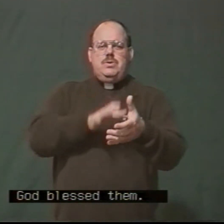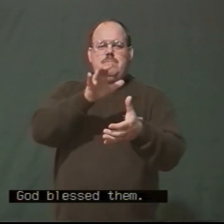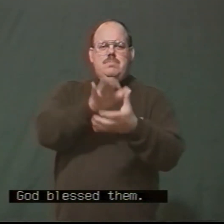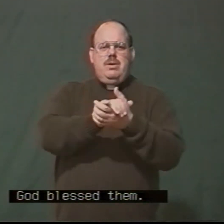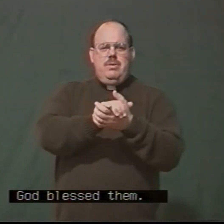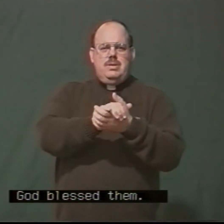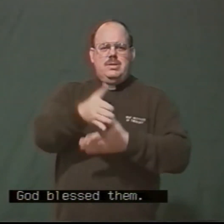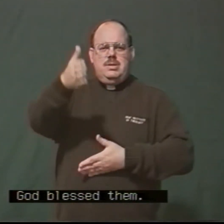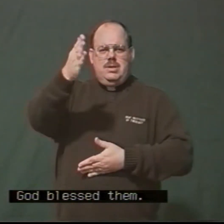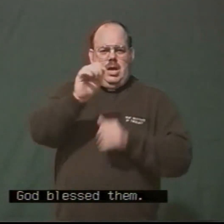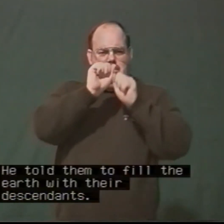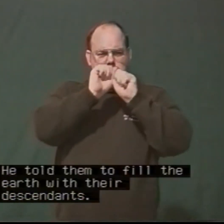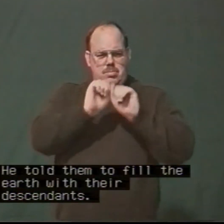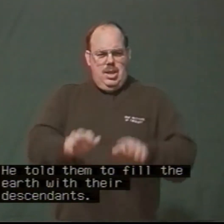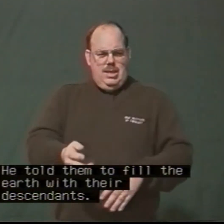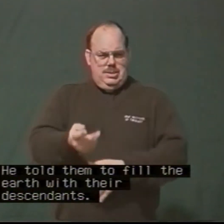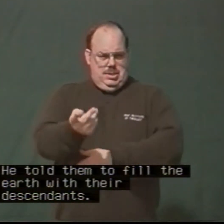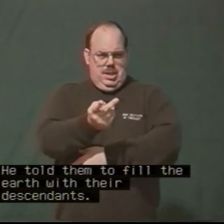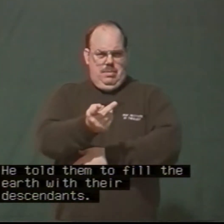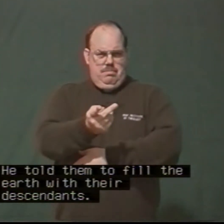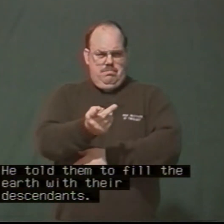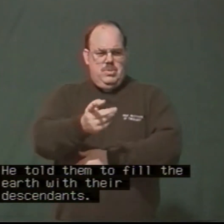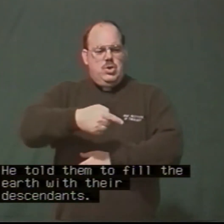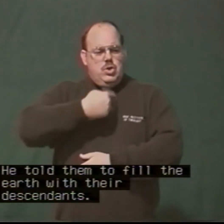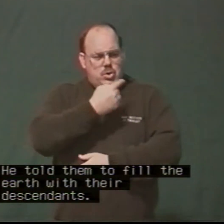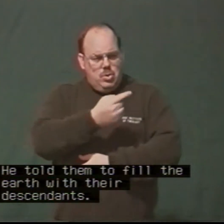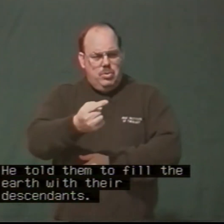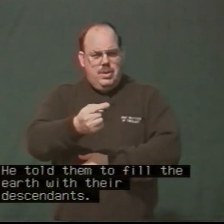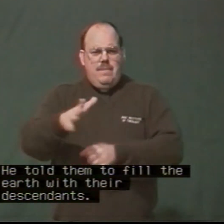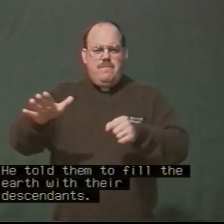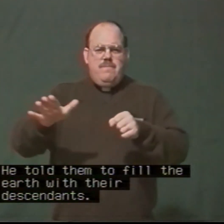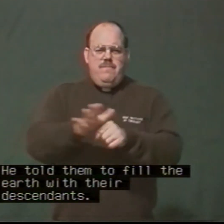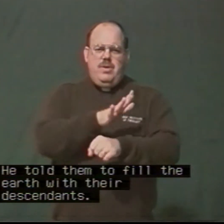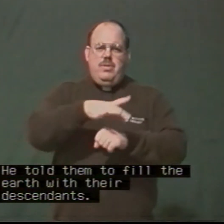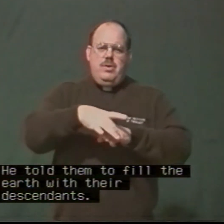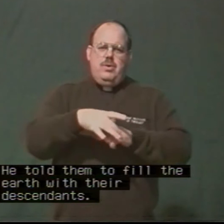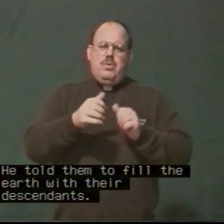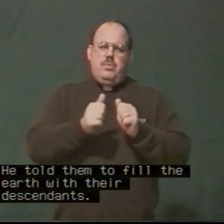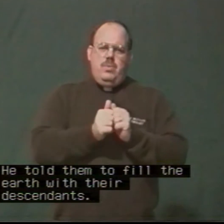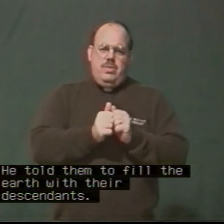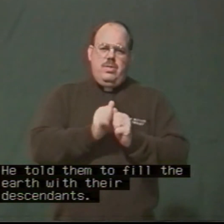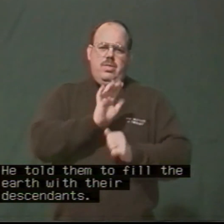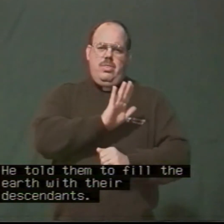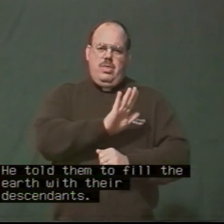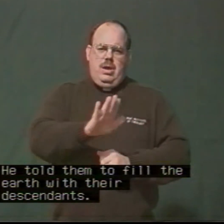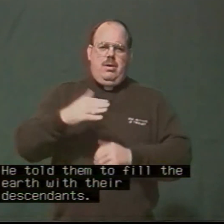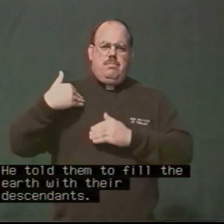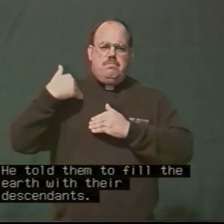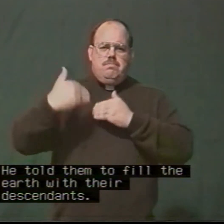God blessed them. He told them to fill the earth with their descendants.